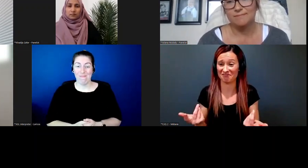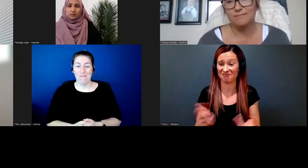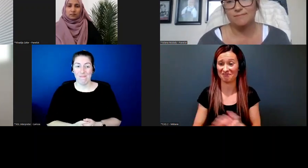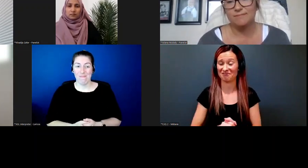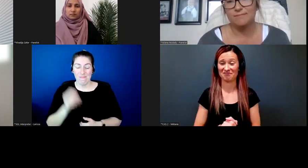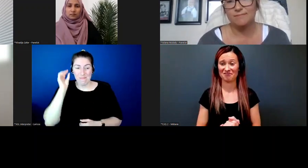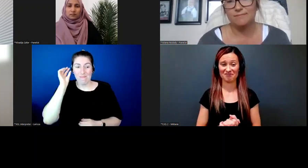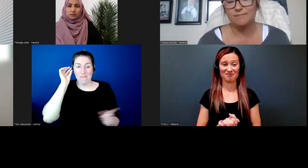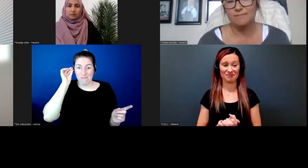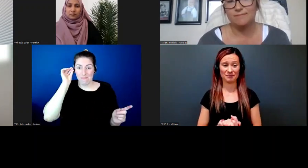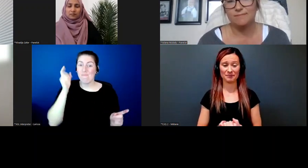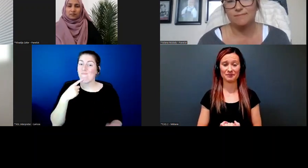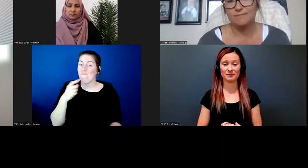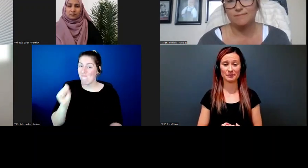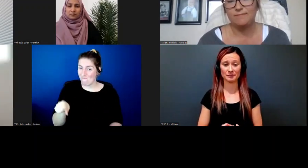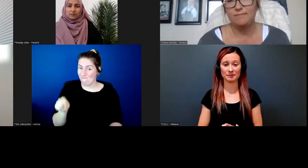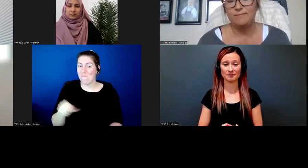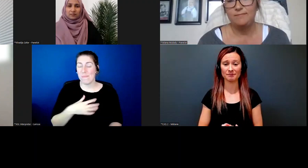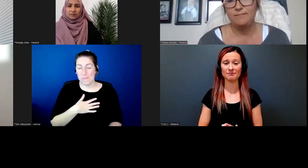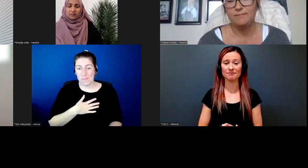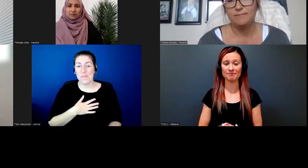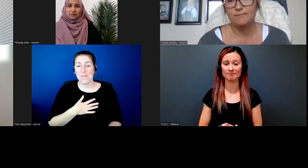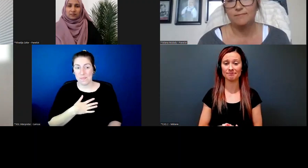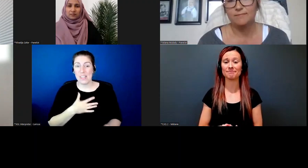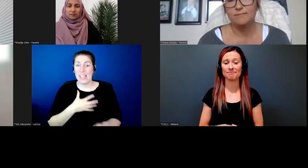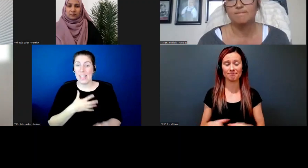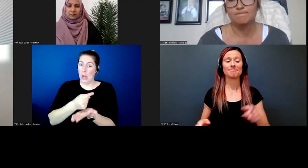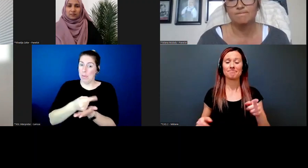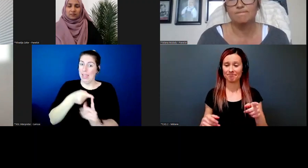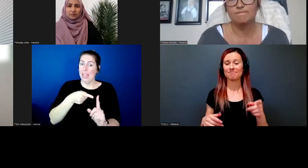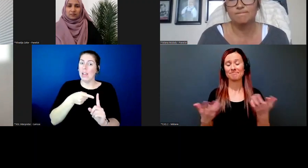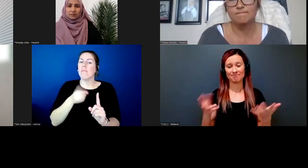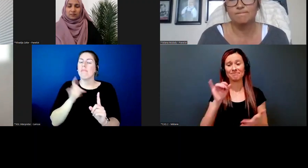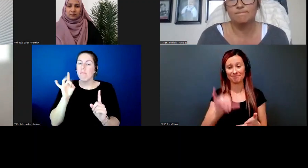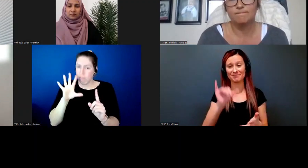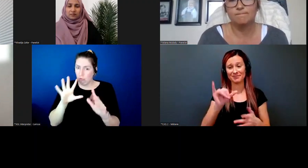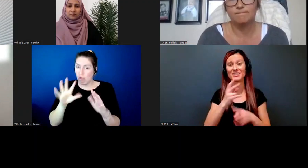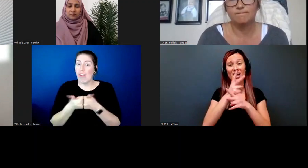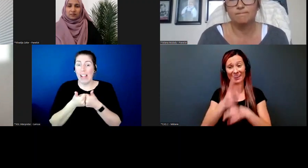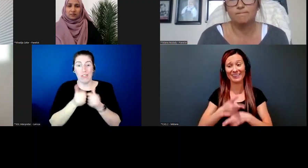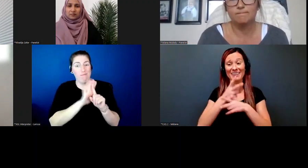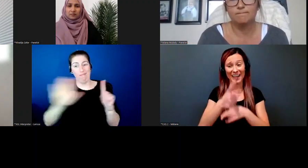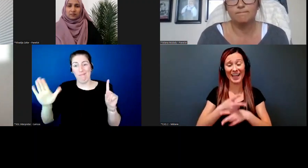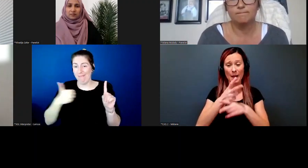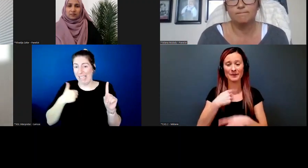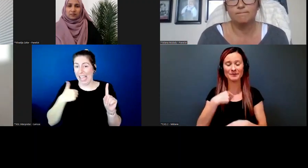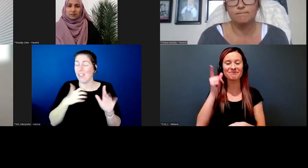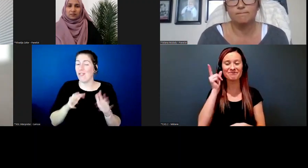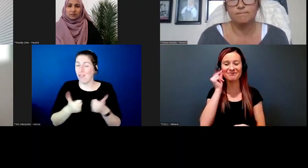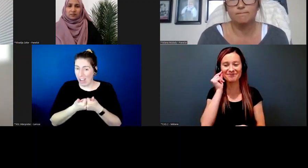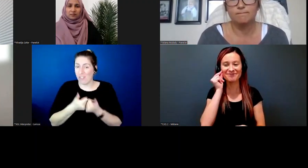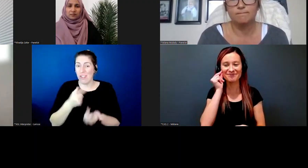Yeah, therapy it's a piece that I think is a challenge from what I've heard across the country as well. And